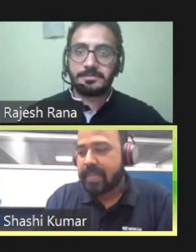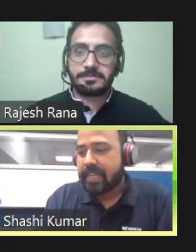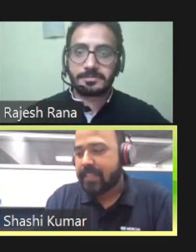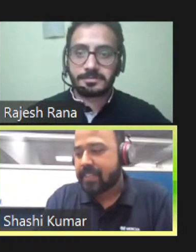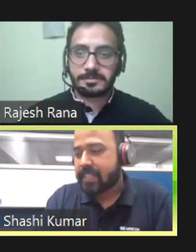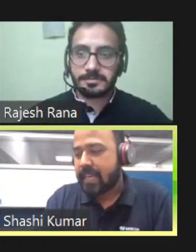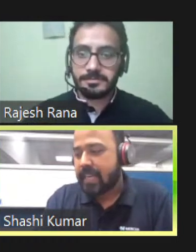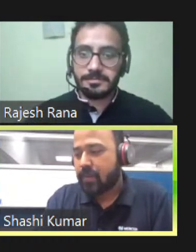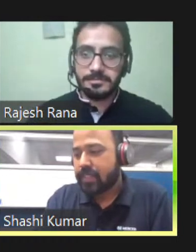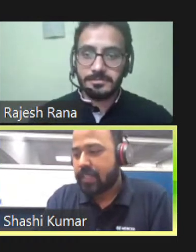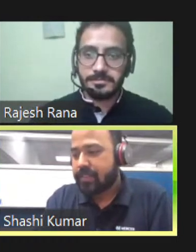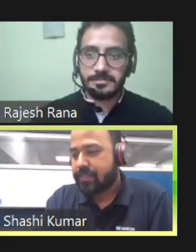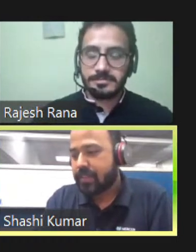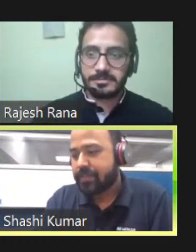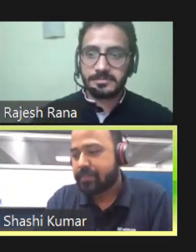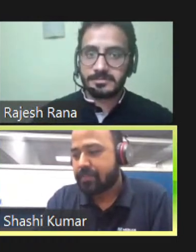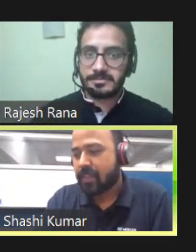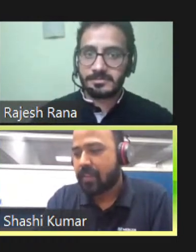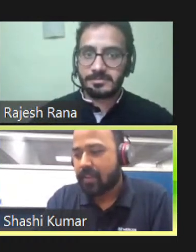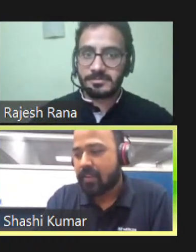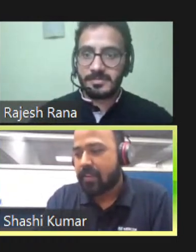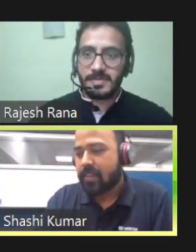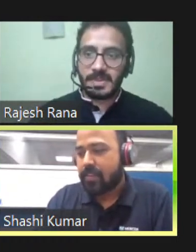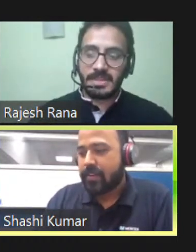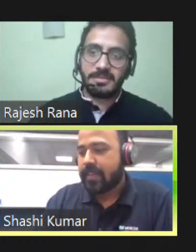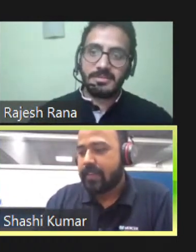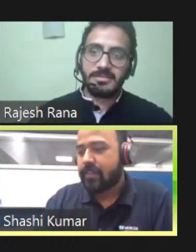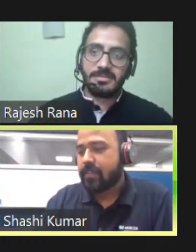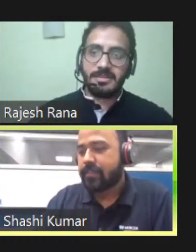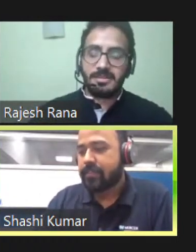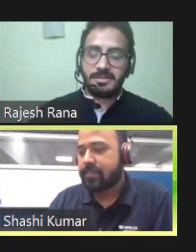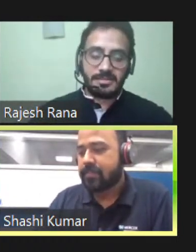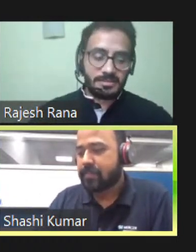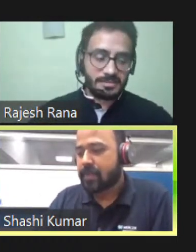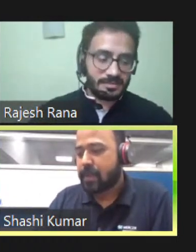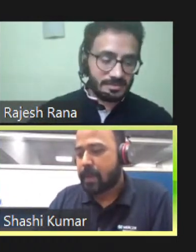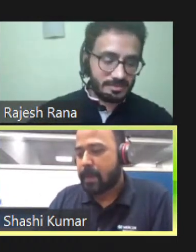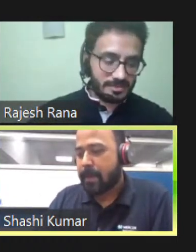Sign your name in Indian Sign Language, guys. Okay.